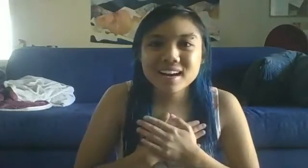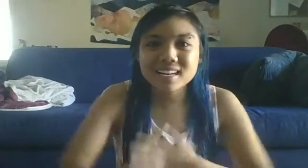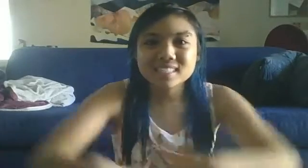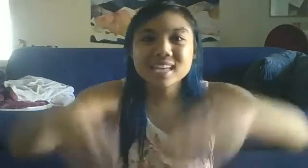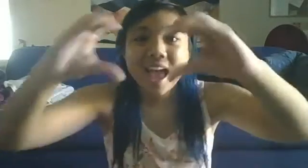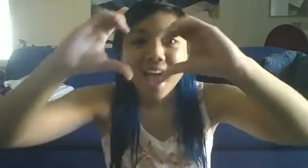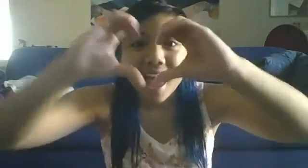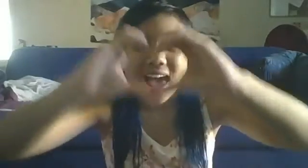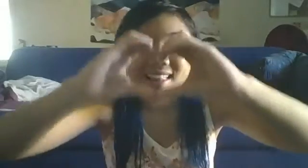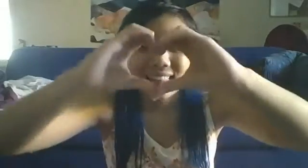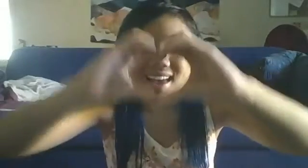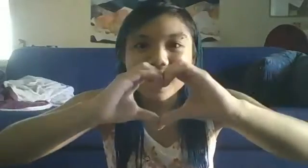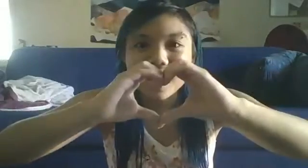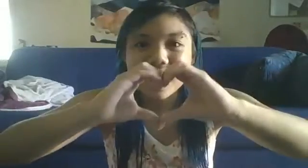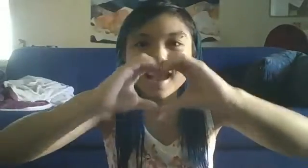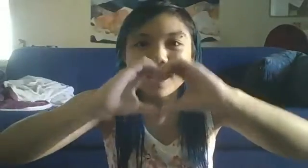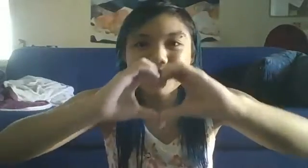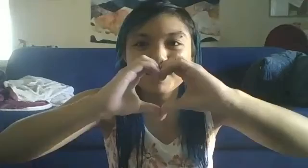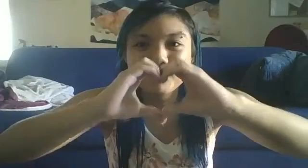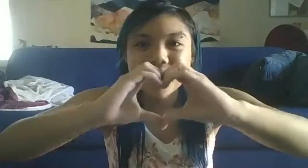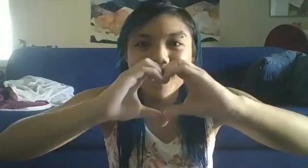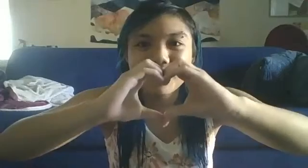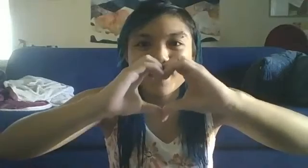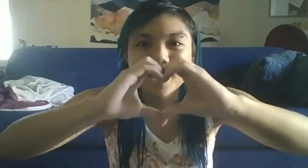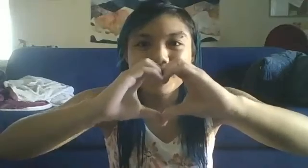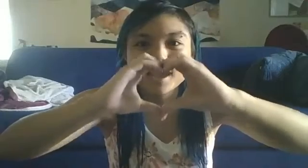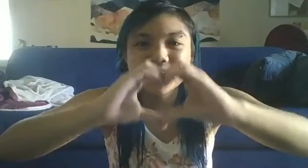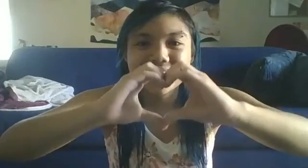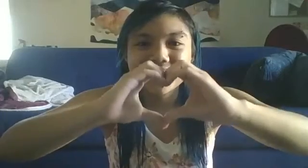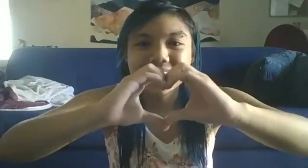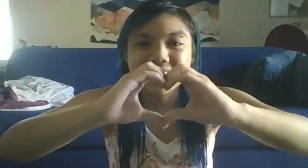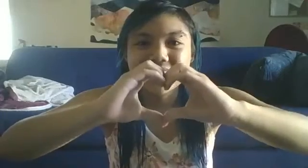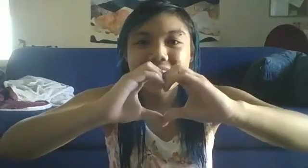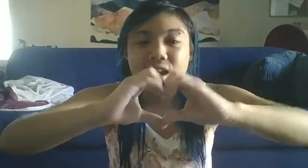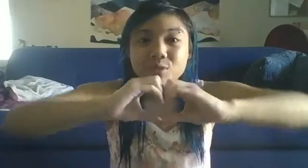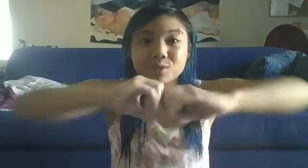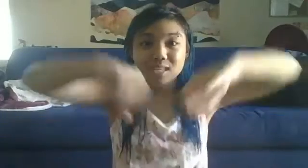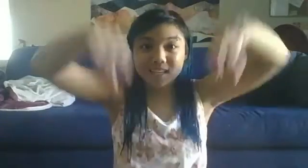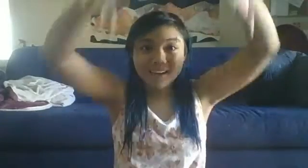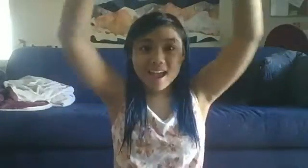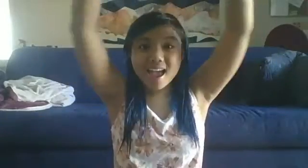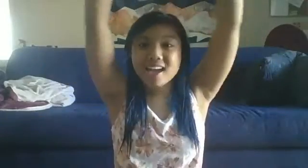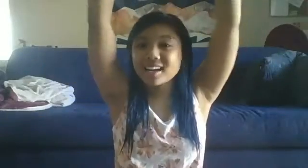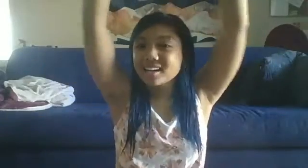heart, and love in my family. What do we need? And I need